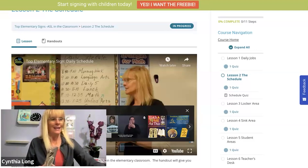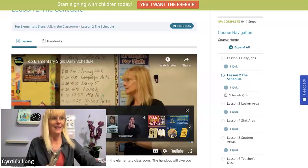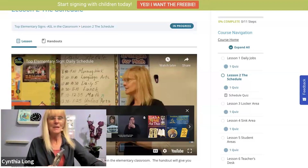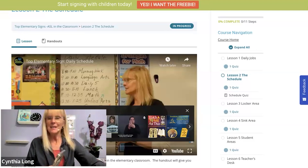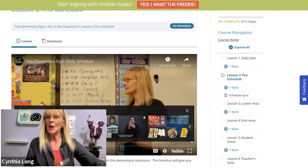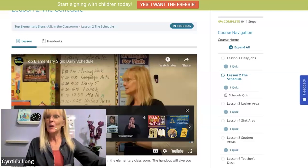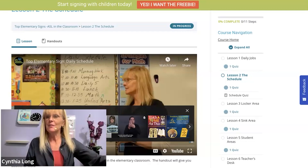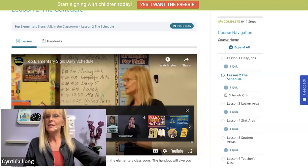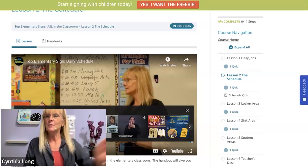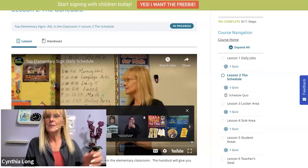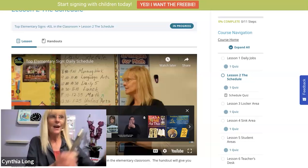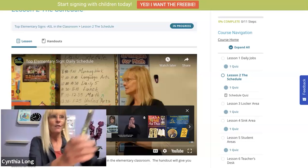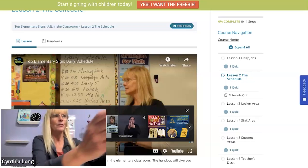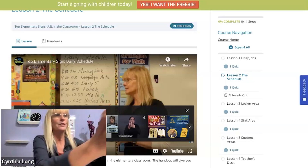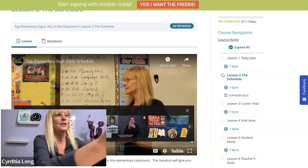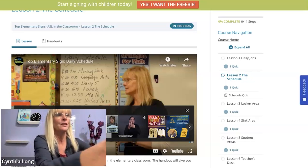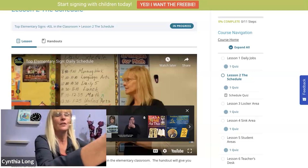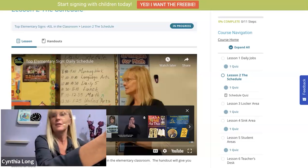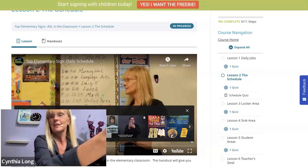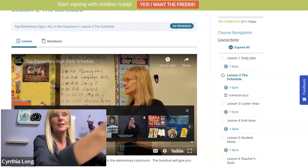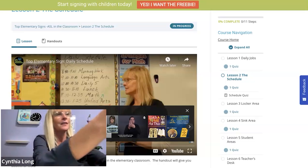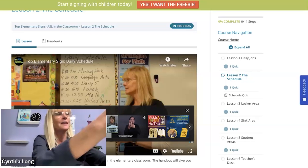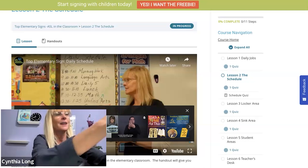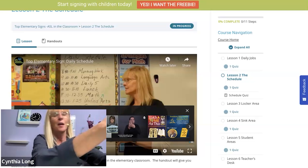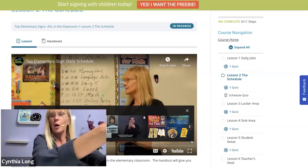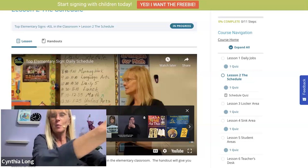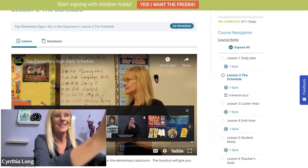let me know if this was helpful to you. I'm hoping